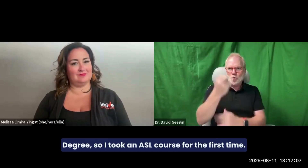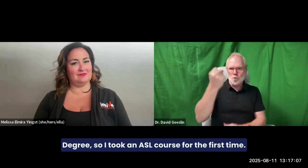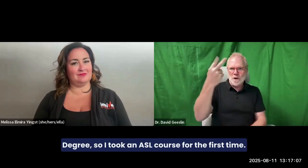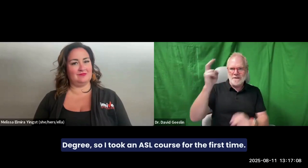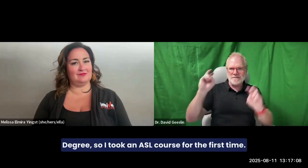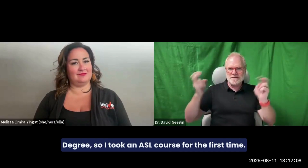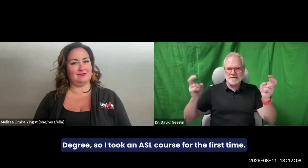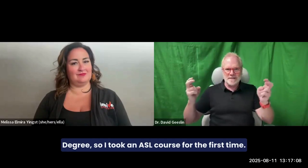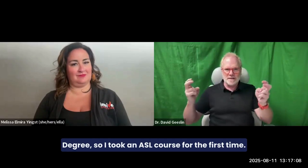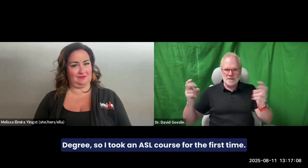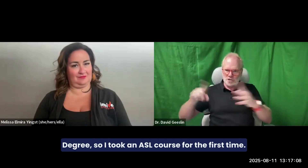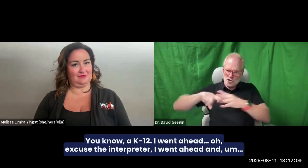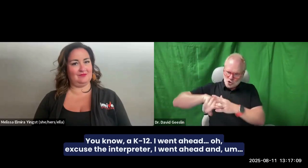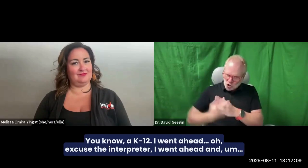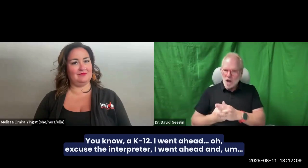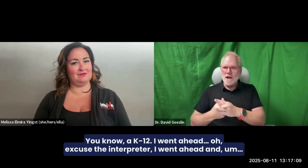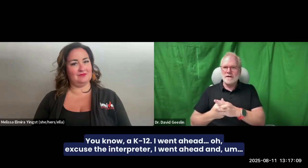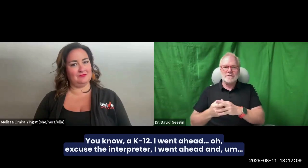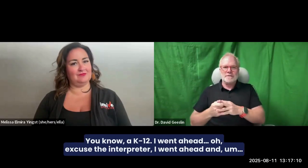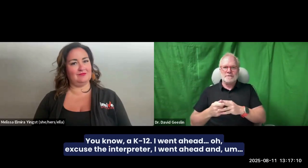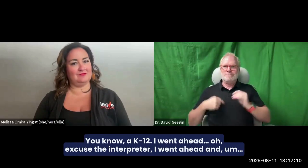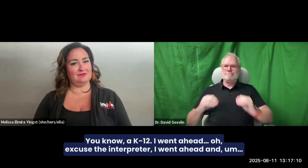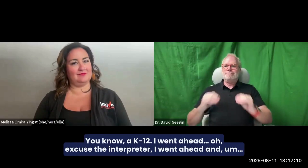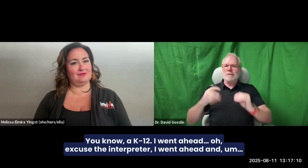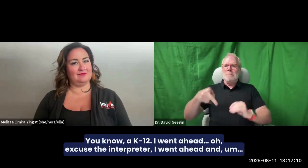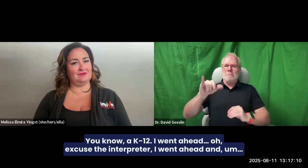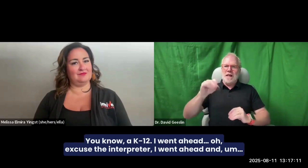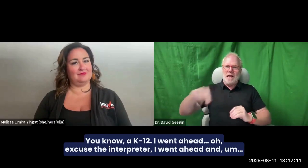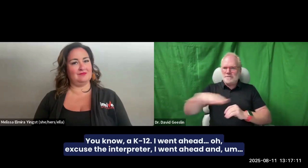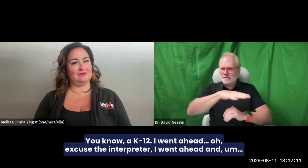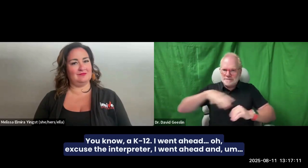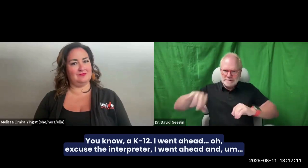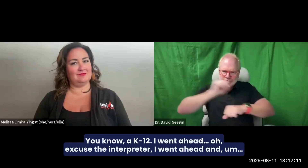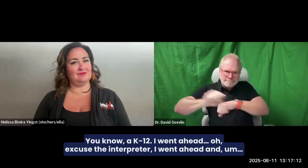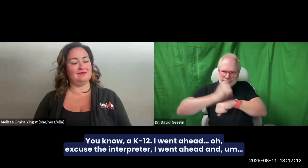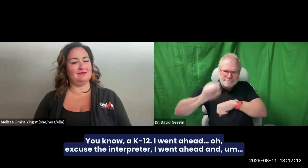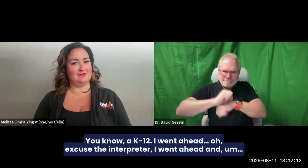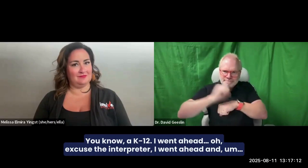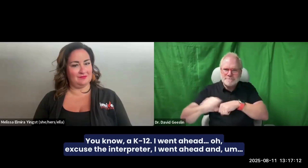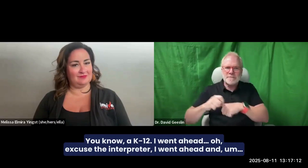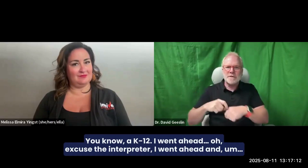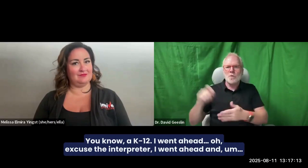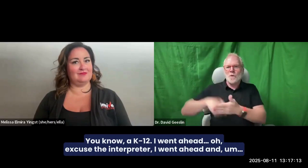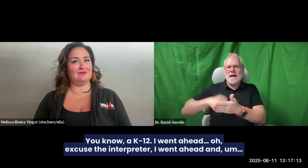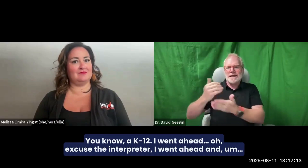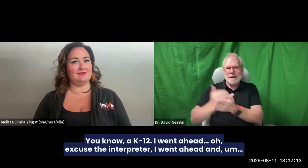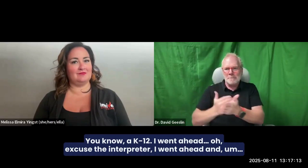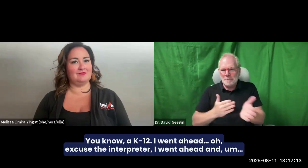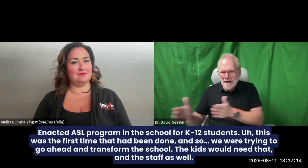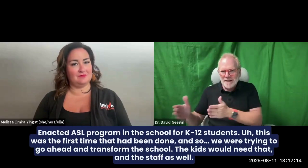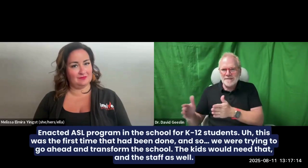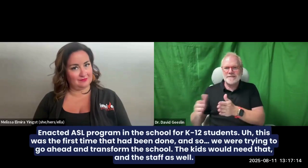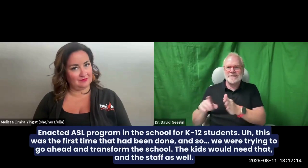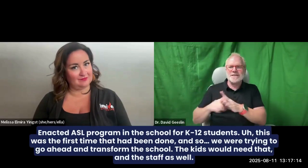for the first time, a K through 12. I went ahead, oh, excuse the interpreter. I went ahead